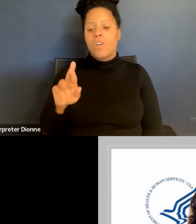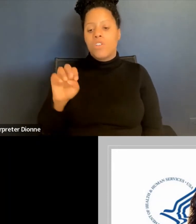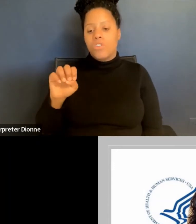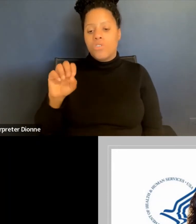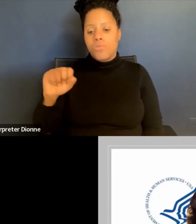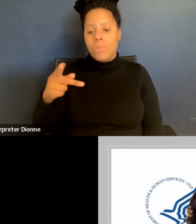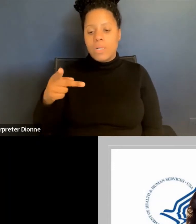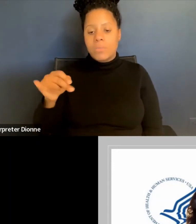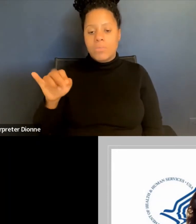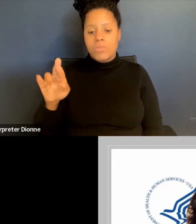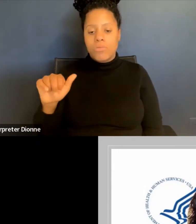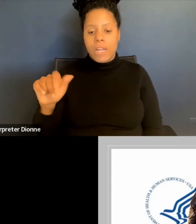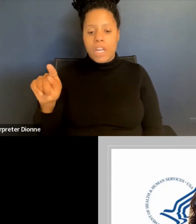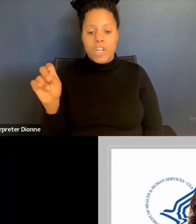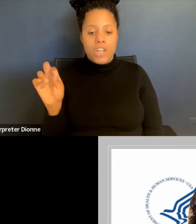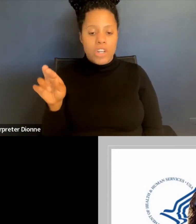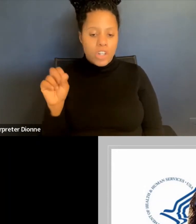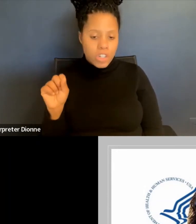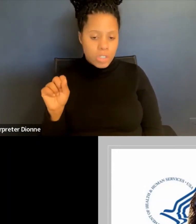care ombudsmen?